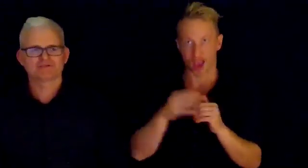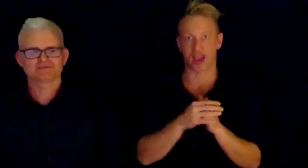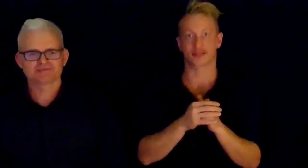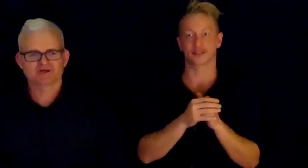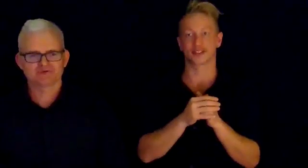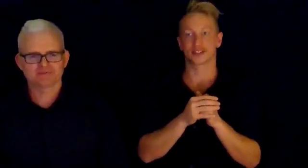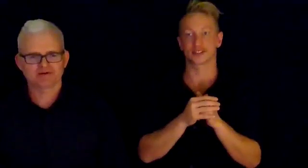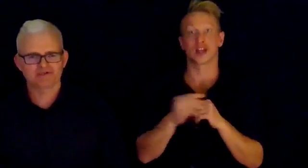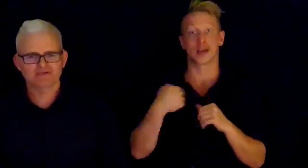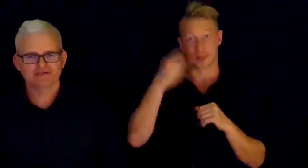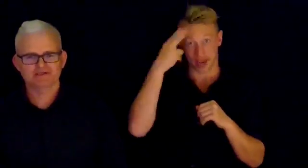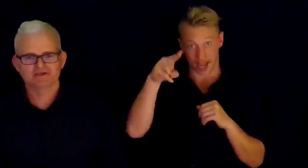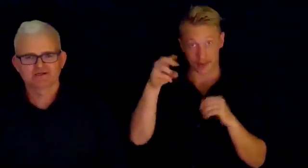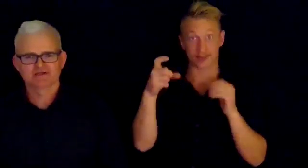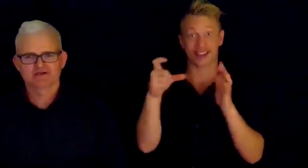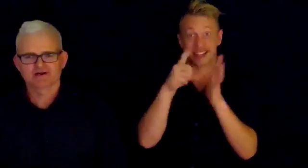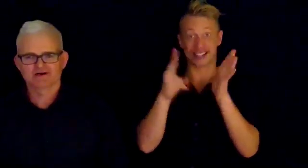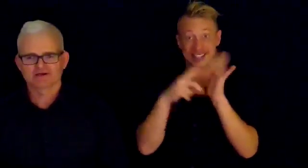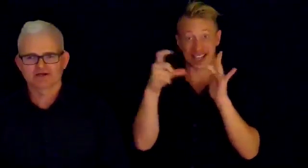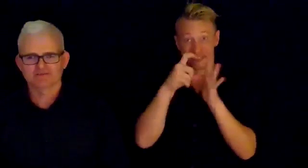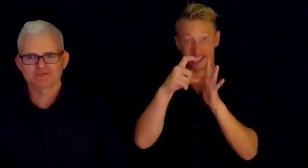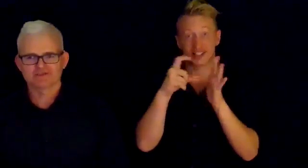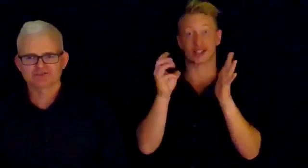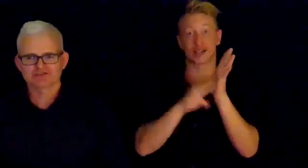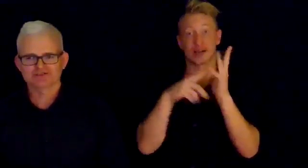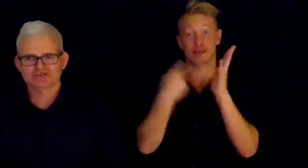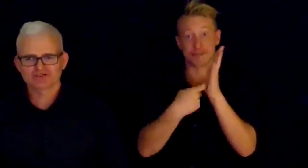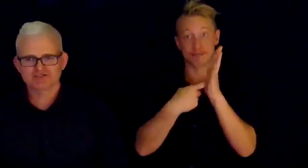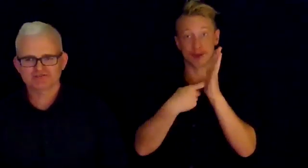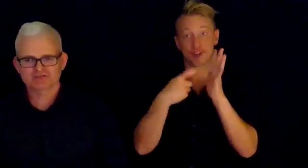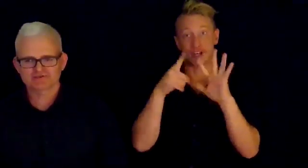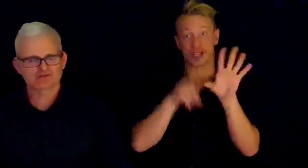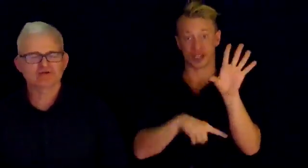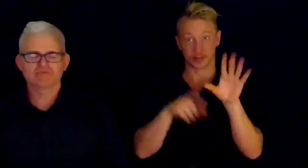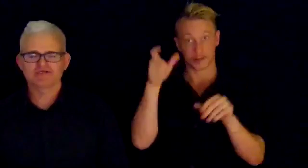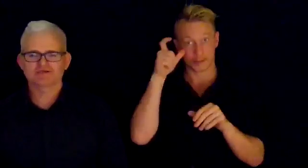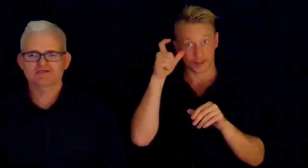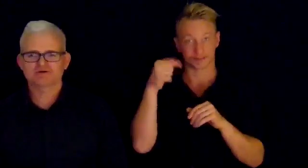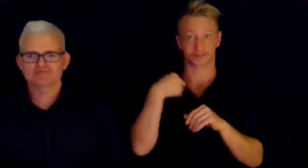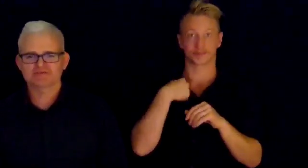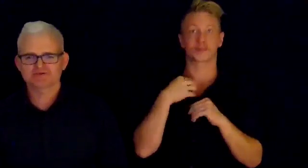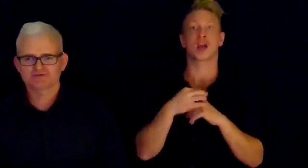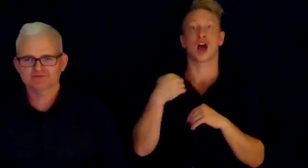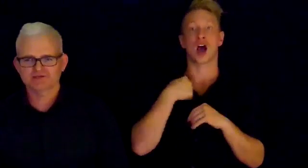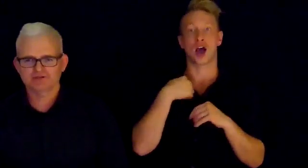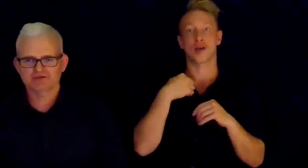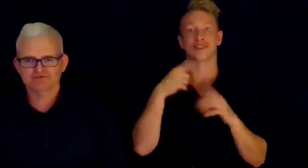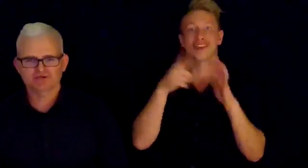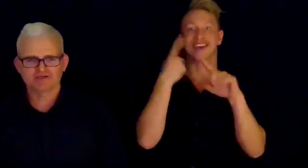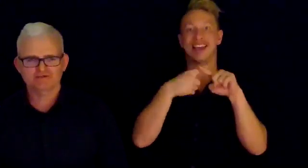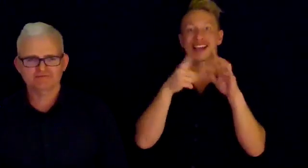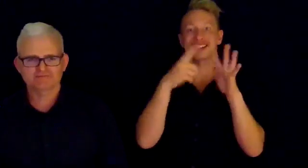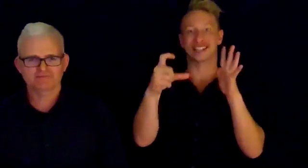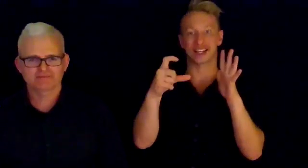My name is David Murray. I am the I'm the Executive Officer of